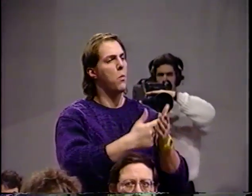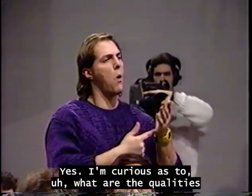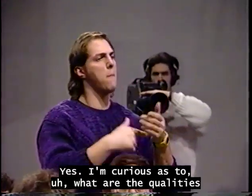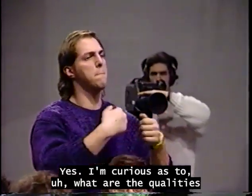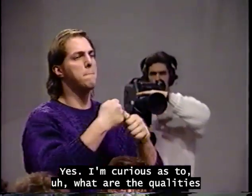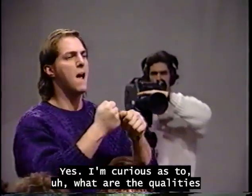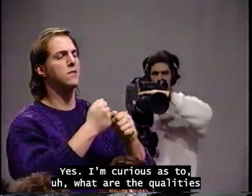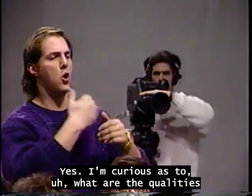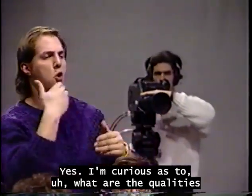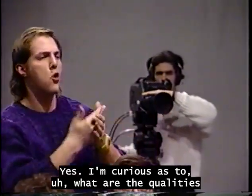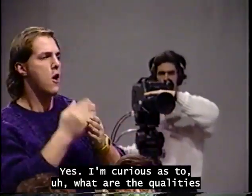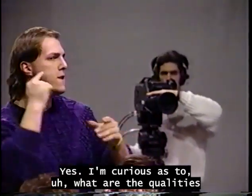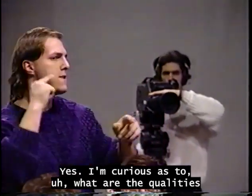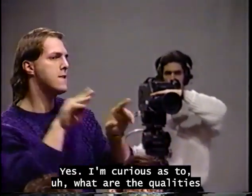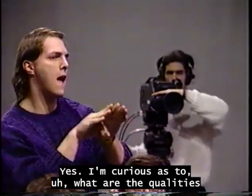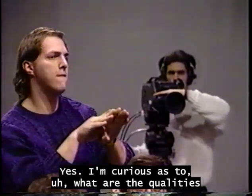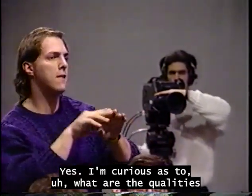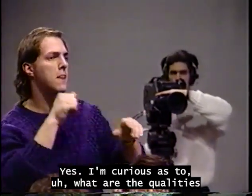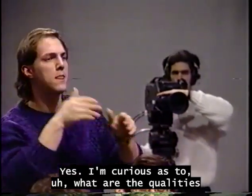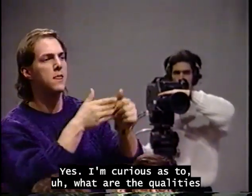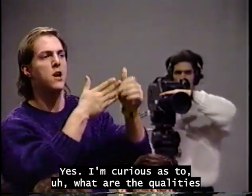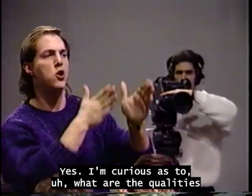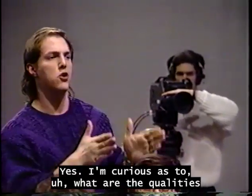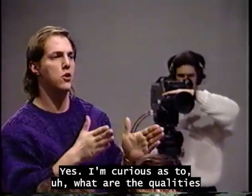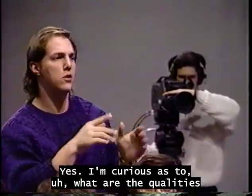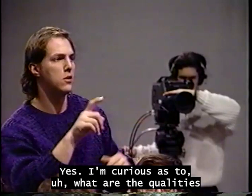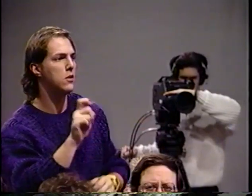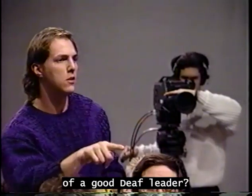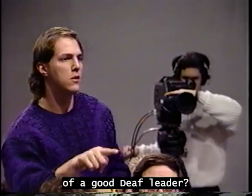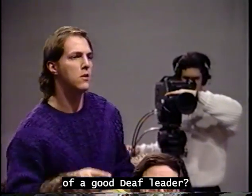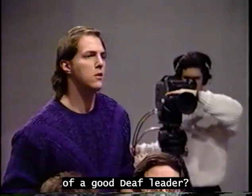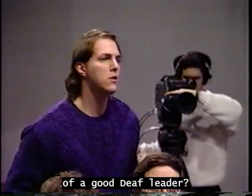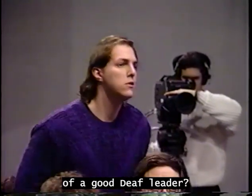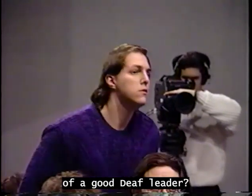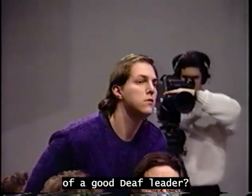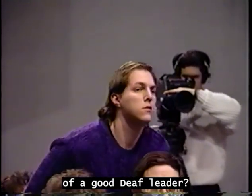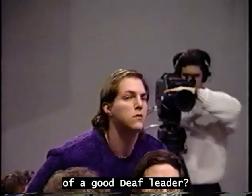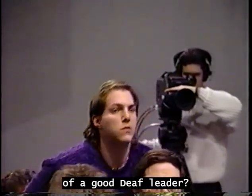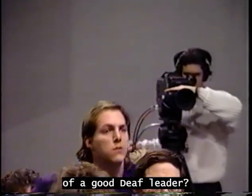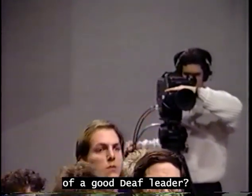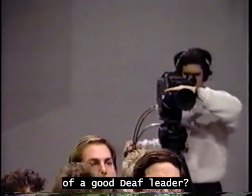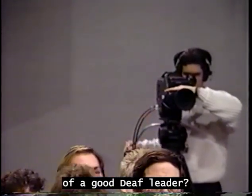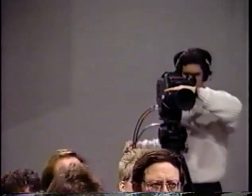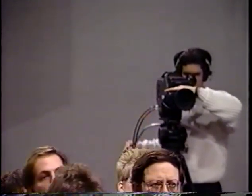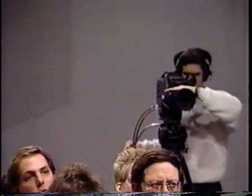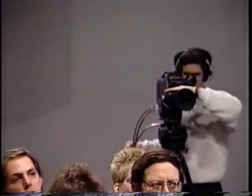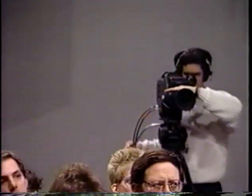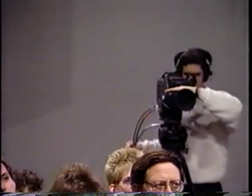Yes, I'm curious as to what are the qualities of a good deaf leader?